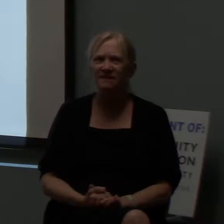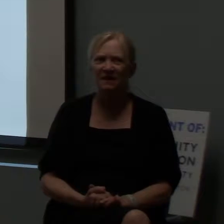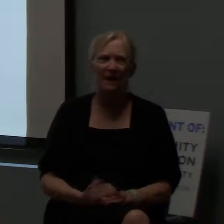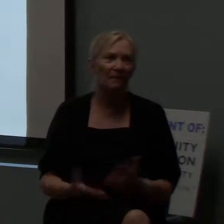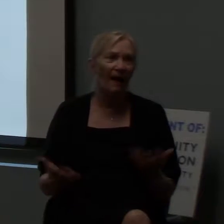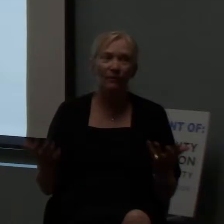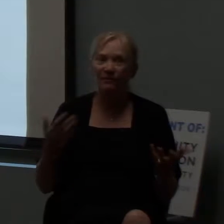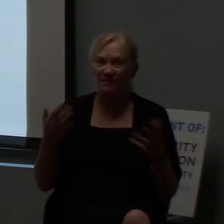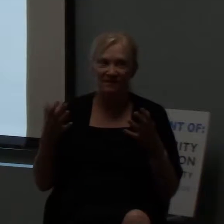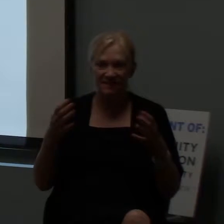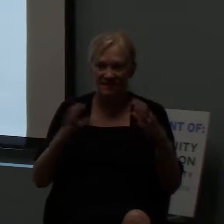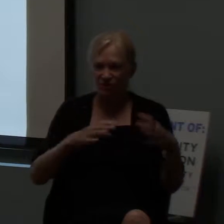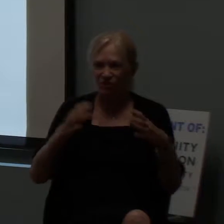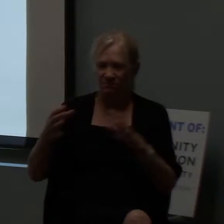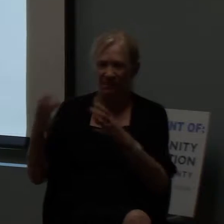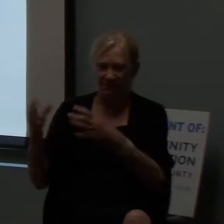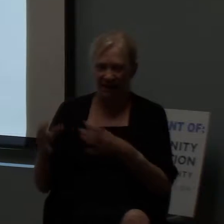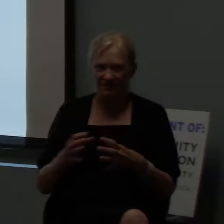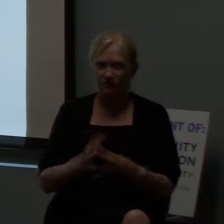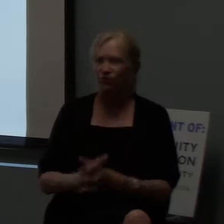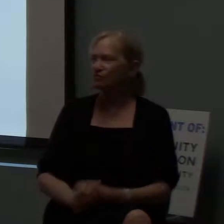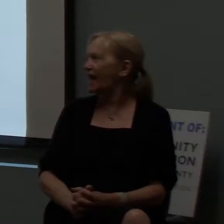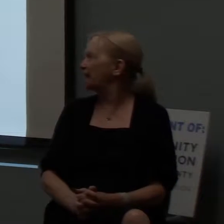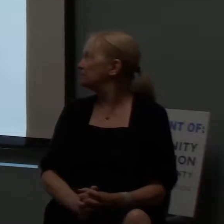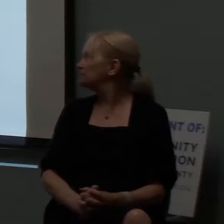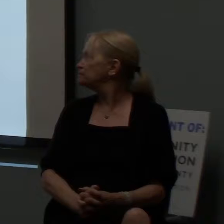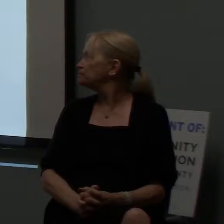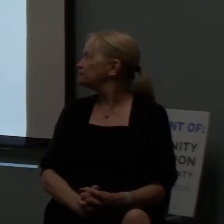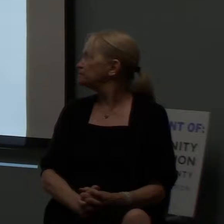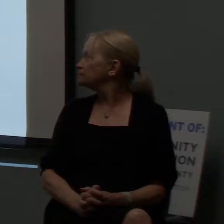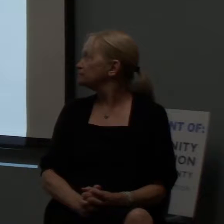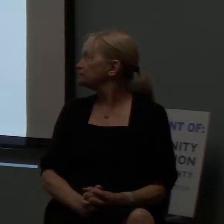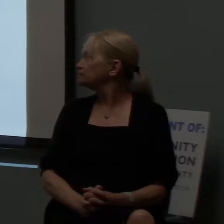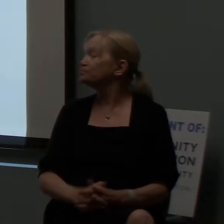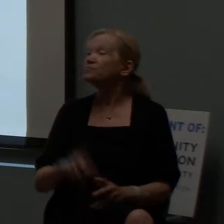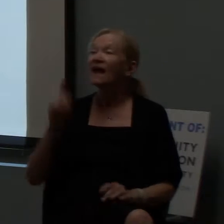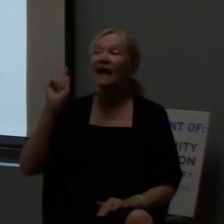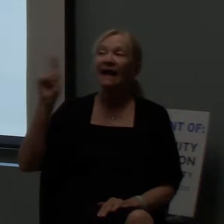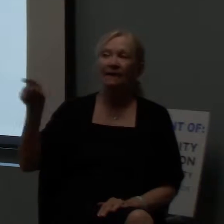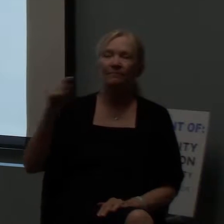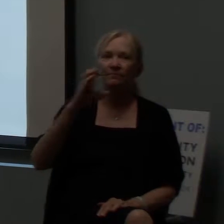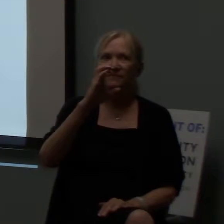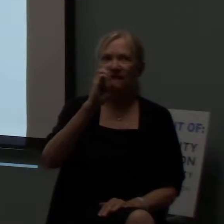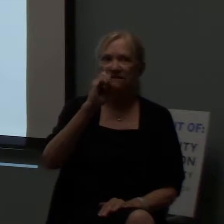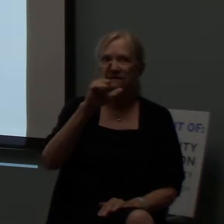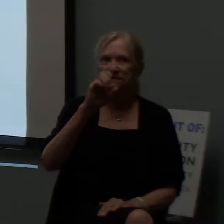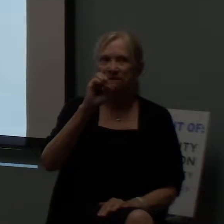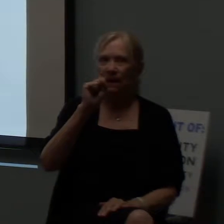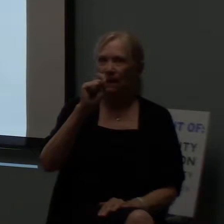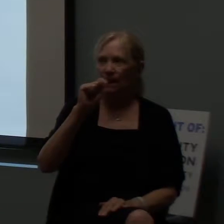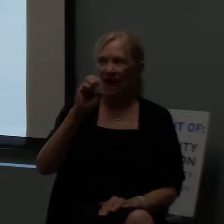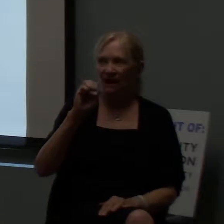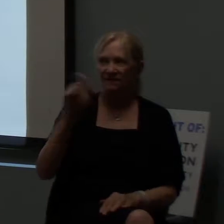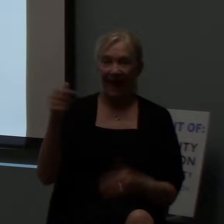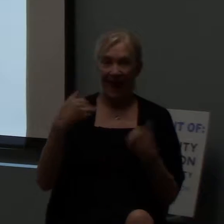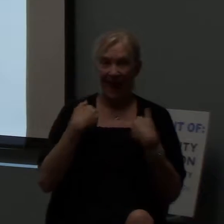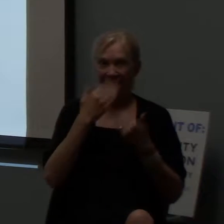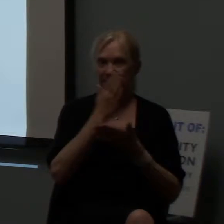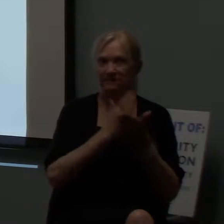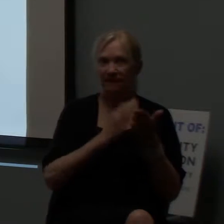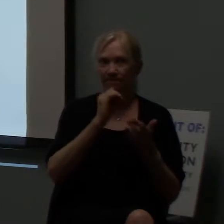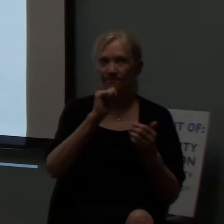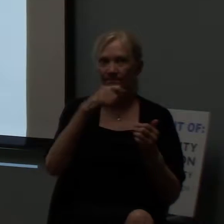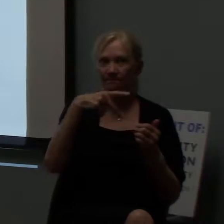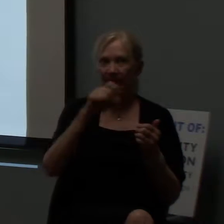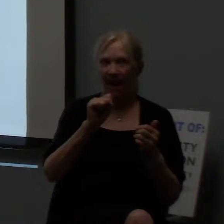be set up? How would the decision be made to do that? So Celeste will show some maps in a little bit, and that'll help answer the question. Michelle,